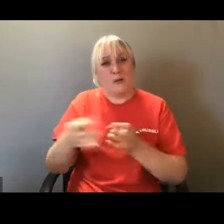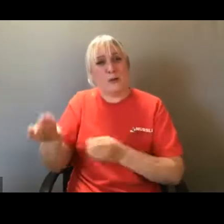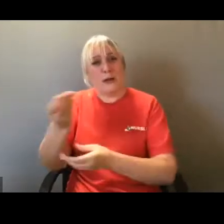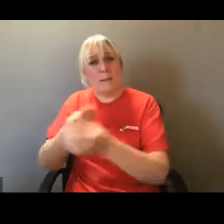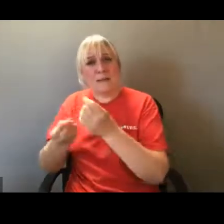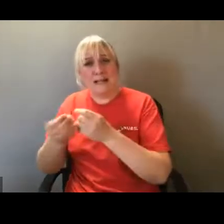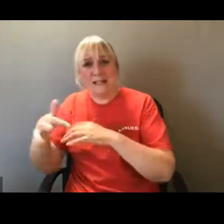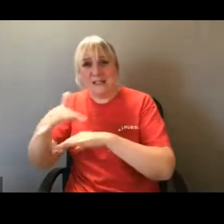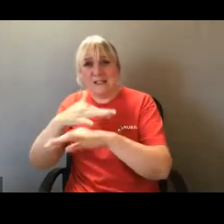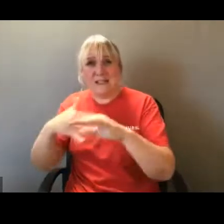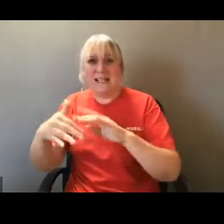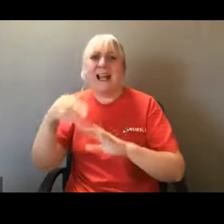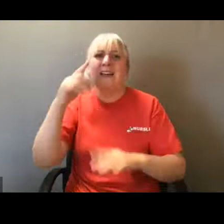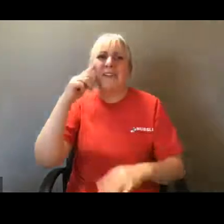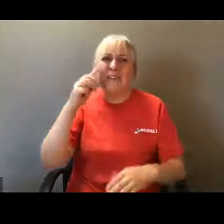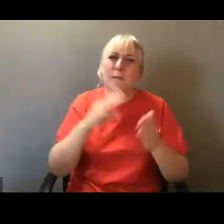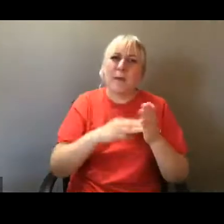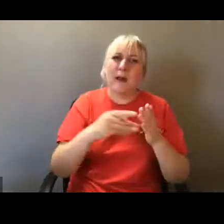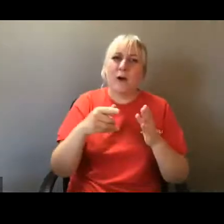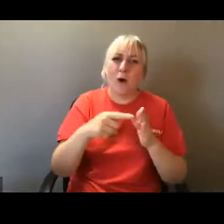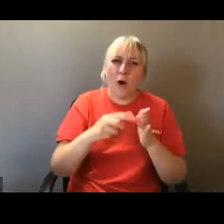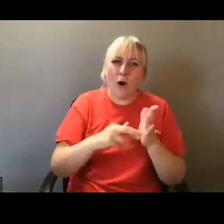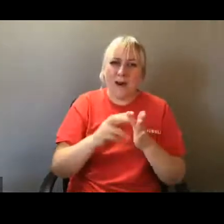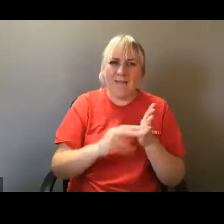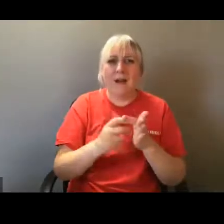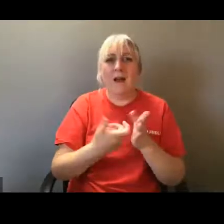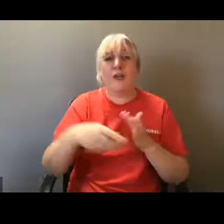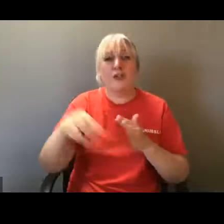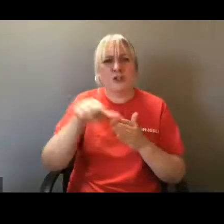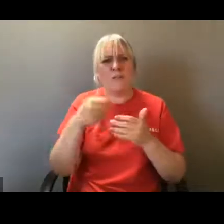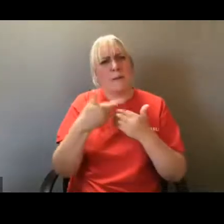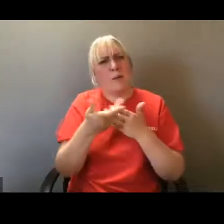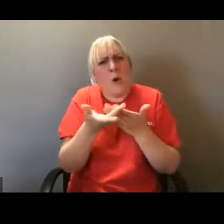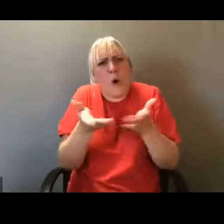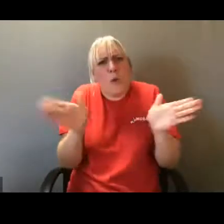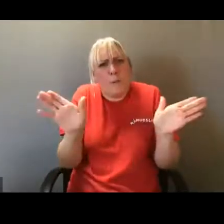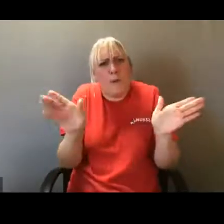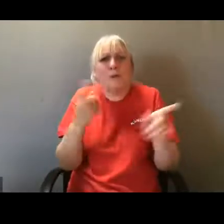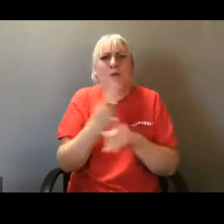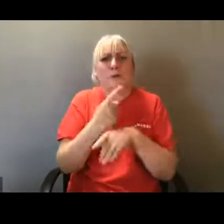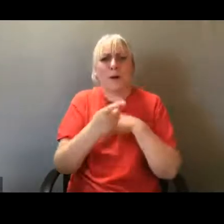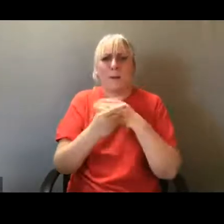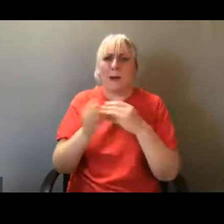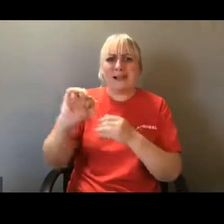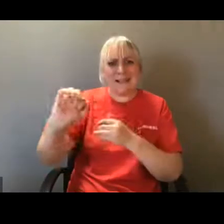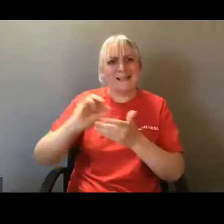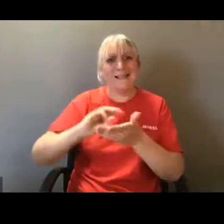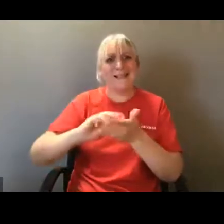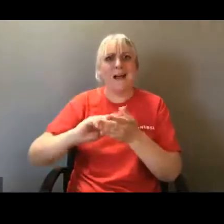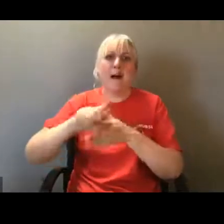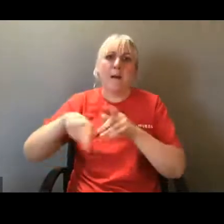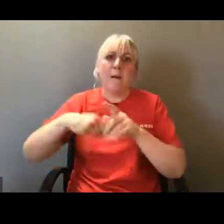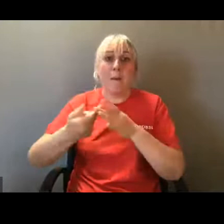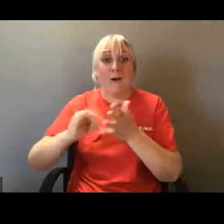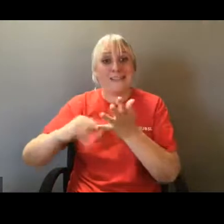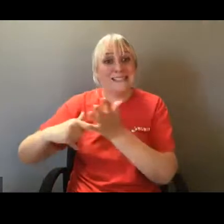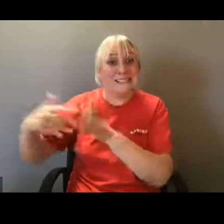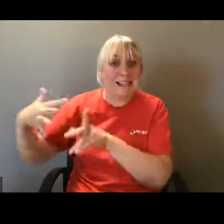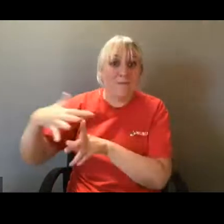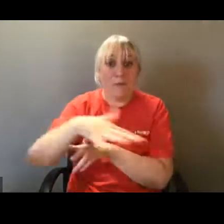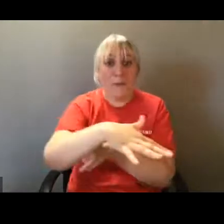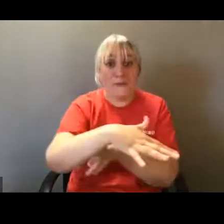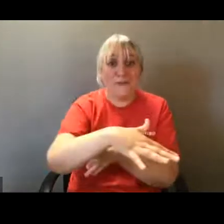less open or not explicitly talking about these Marxist influences. I wonder if he was hoping to build greater